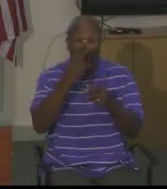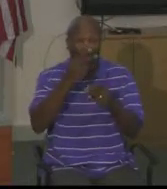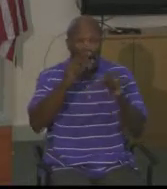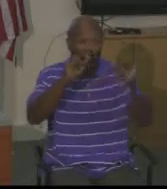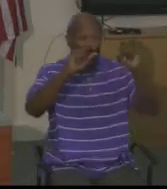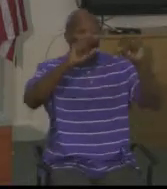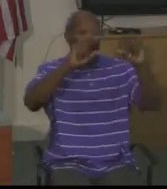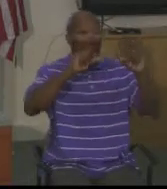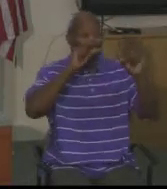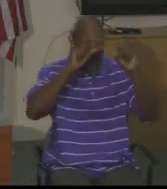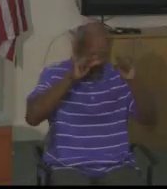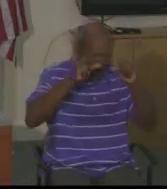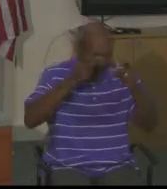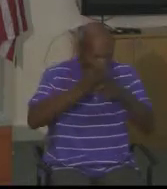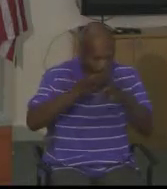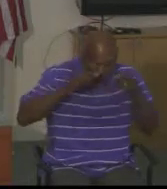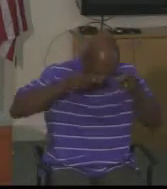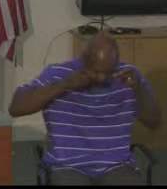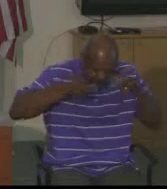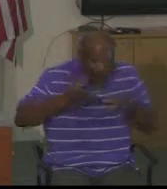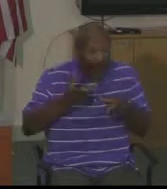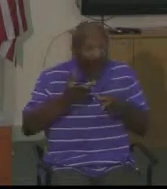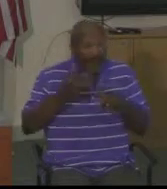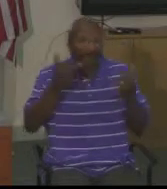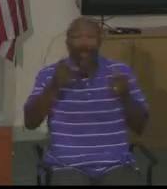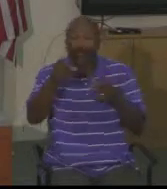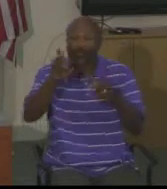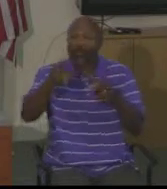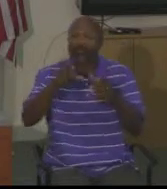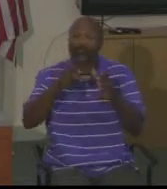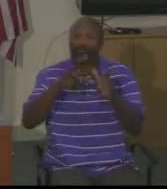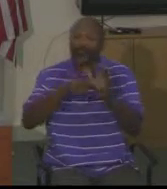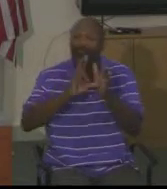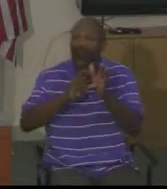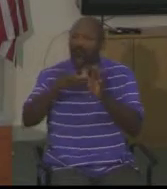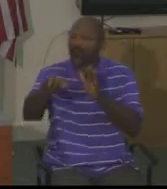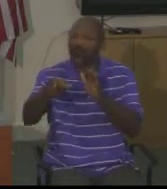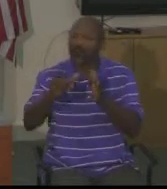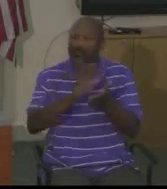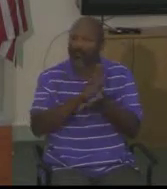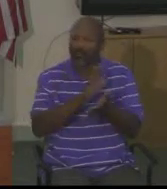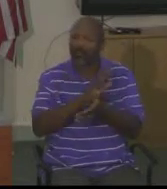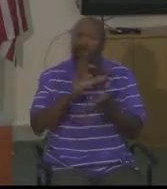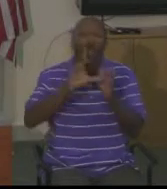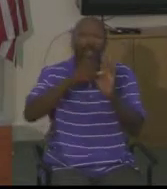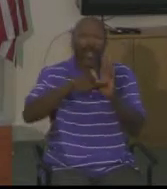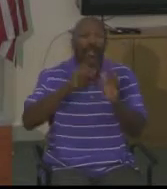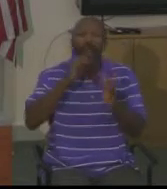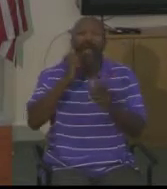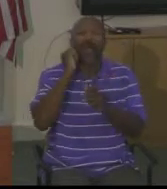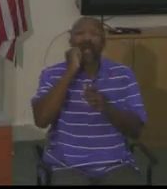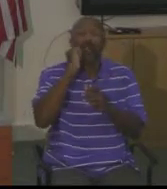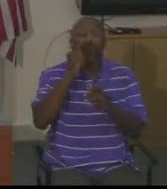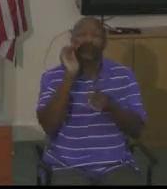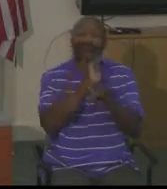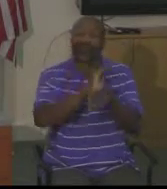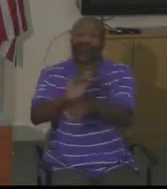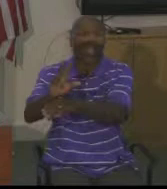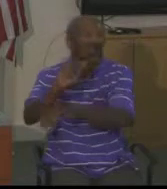expect you to review the material. I'm not going to have quiz every night, that's too